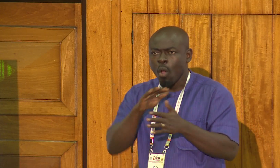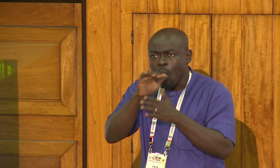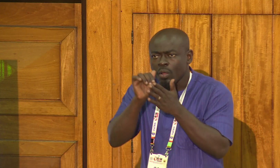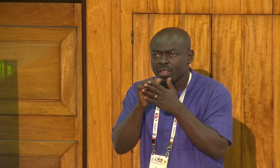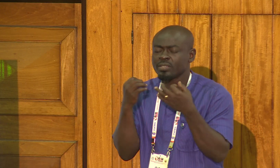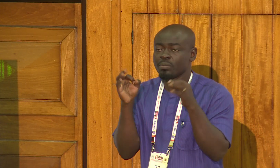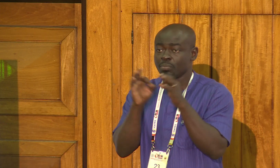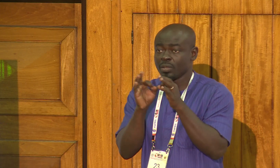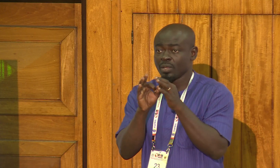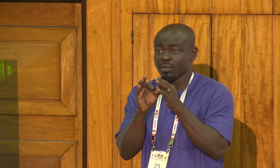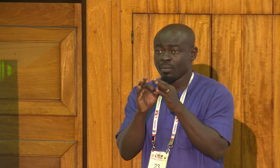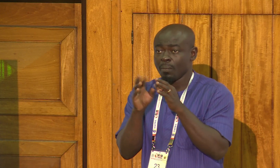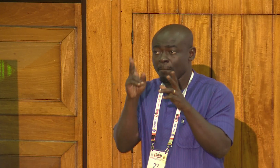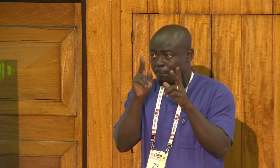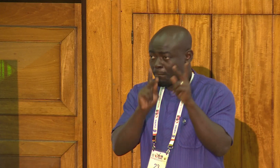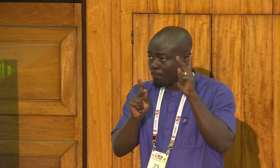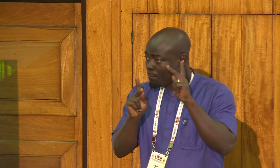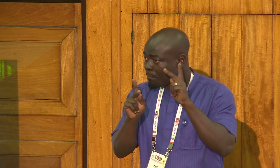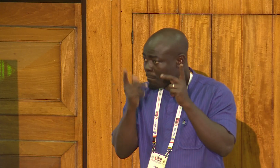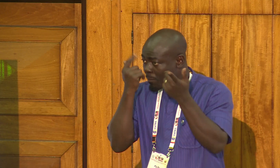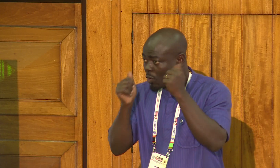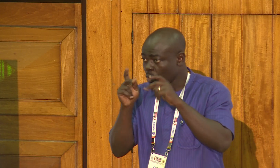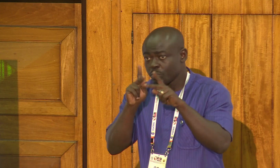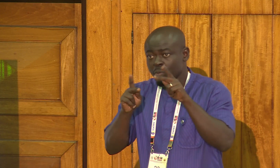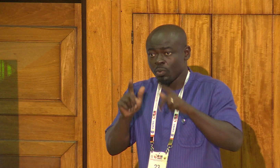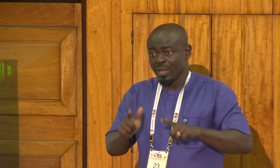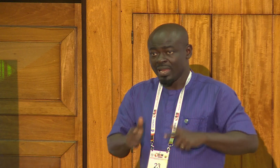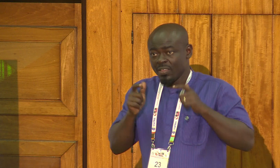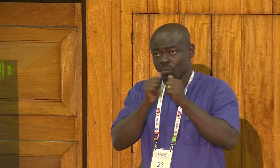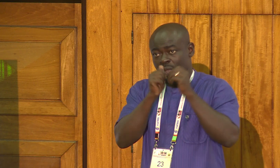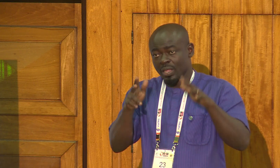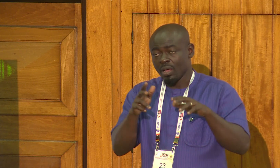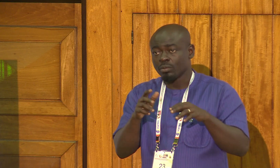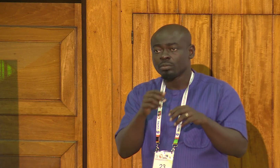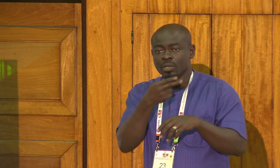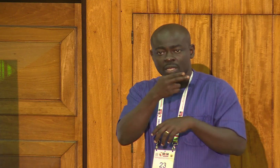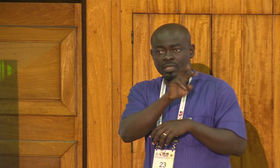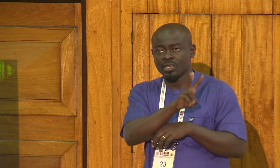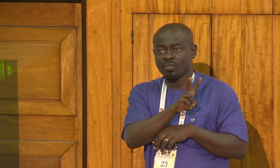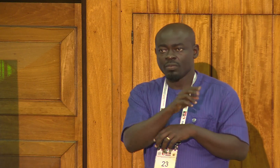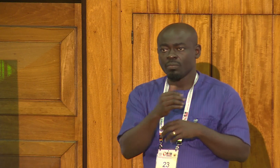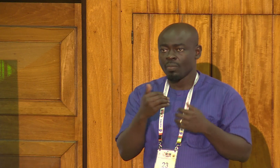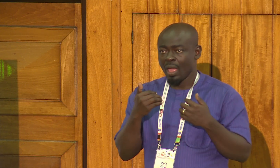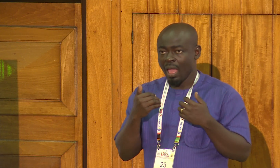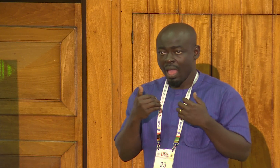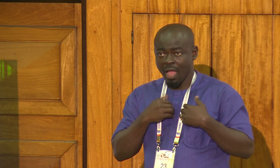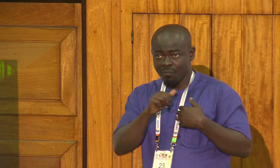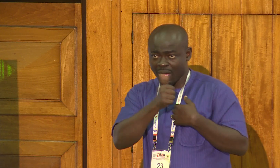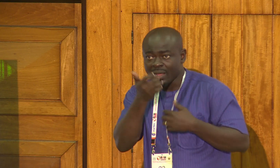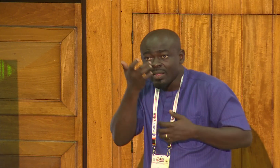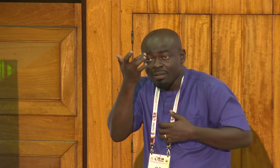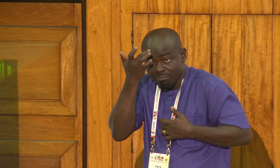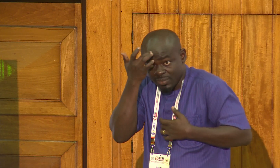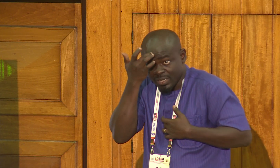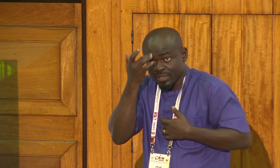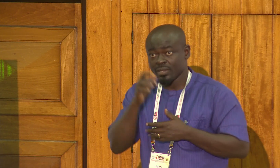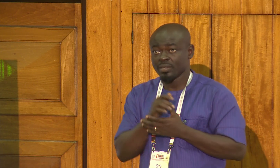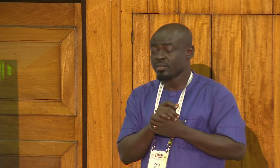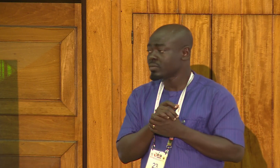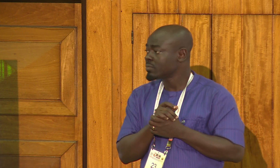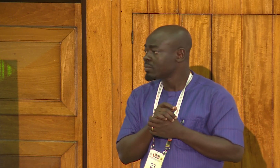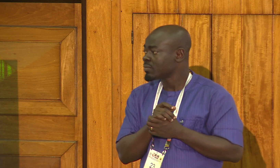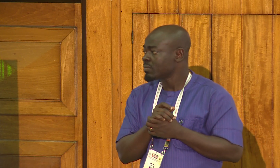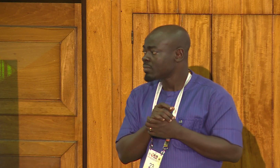because people living without HIV usually get comorbidity, which we call another